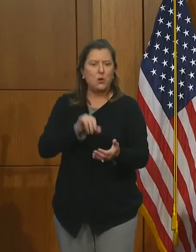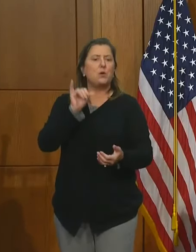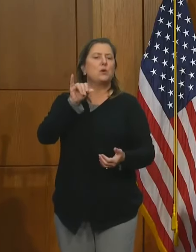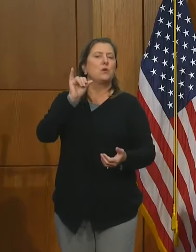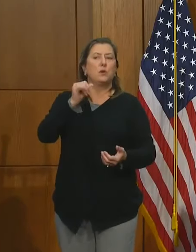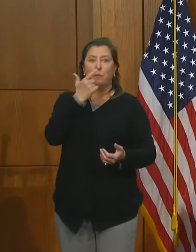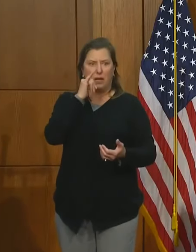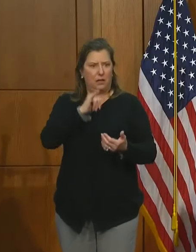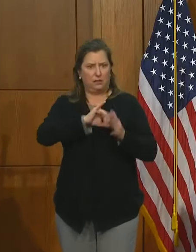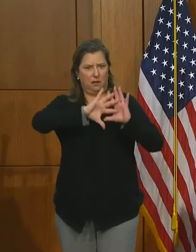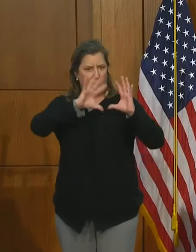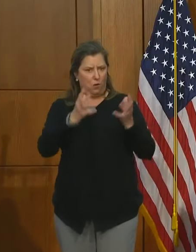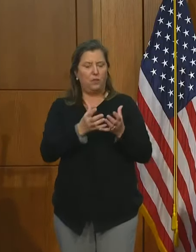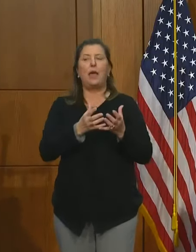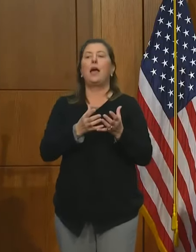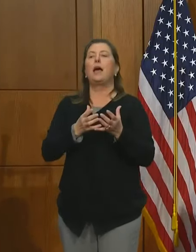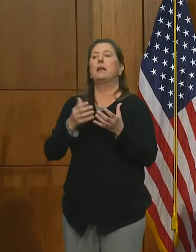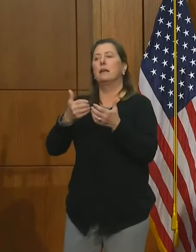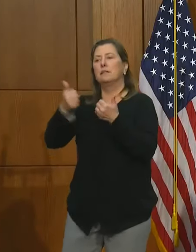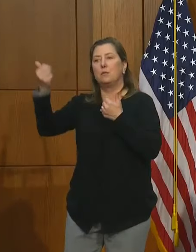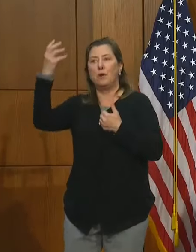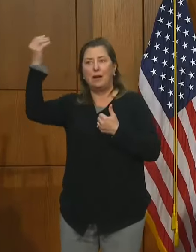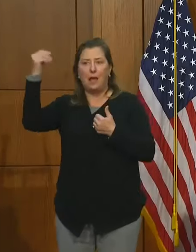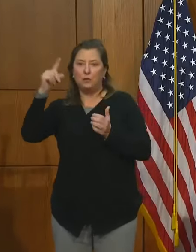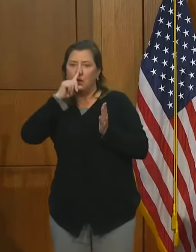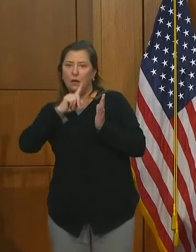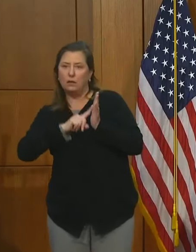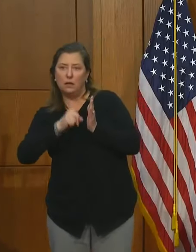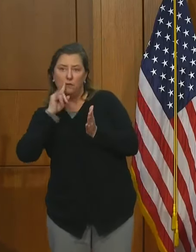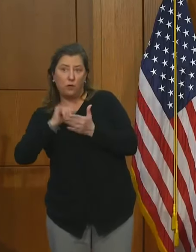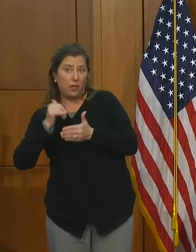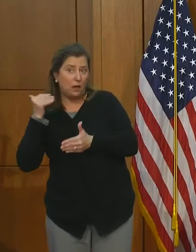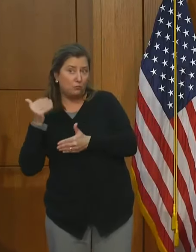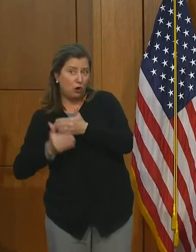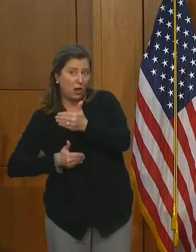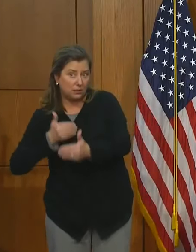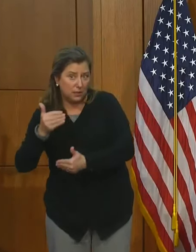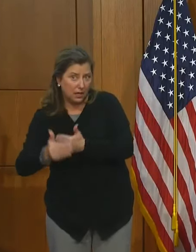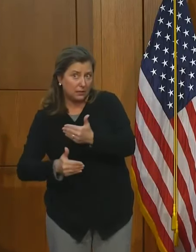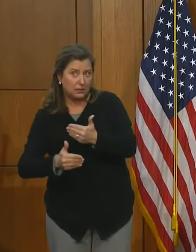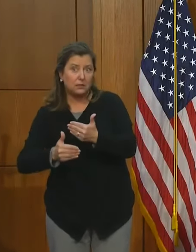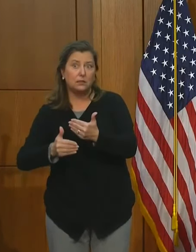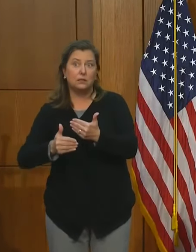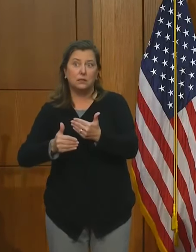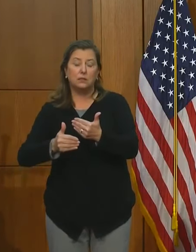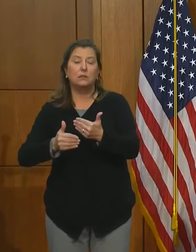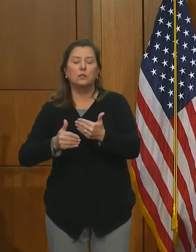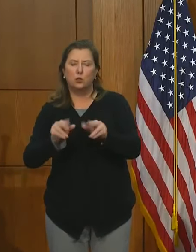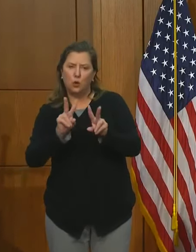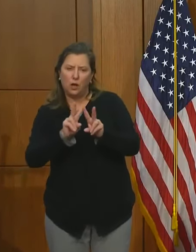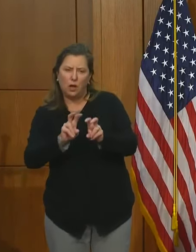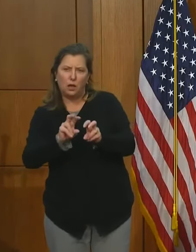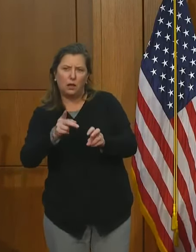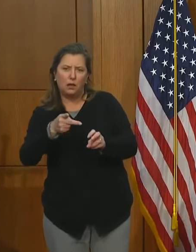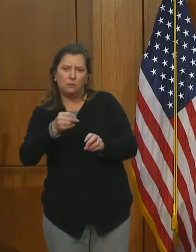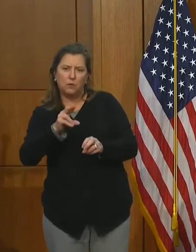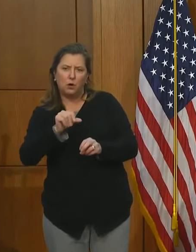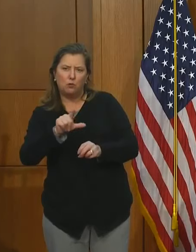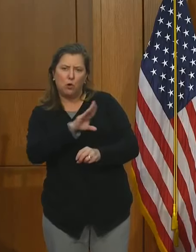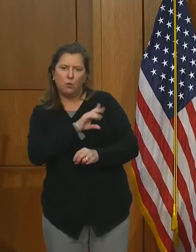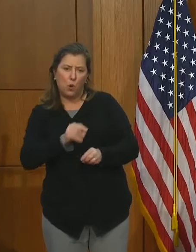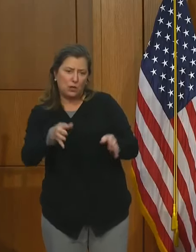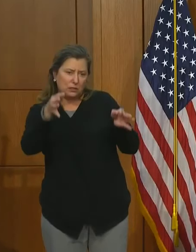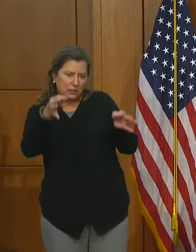in light of an independent investigation into the process by which the parole board made that determination, they